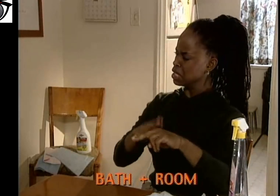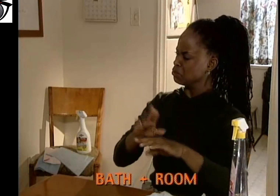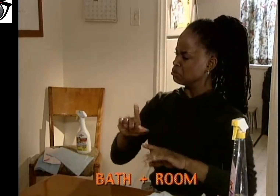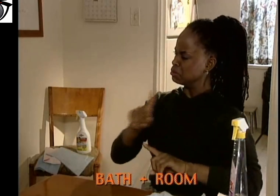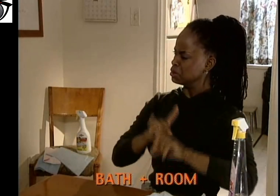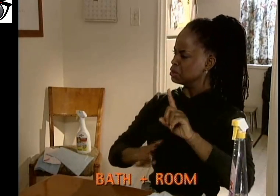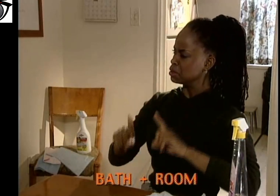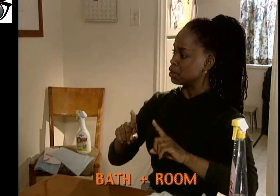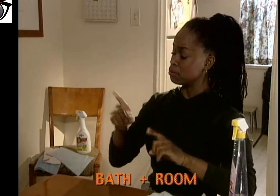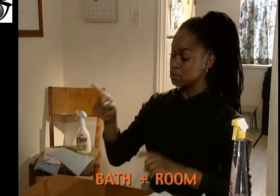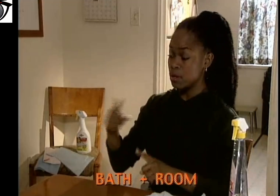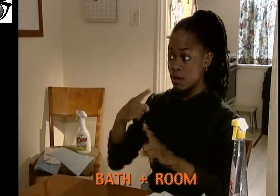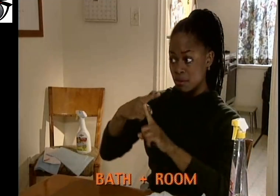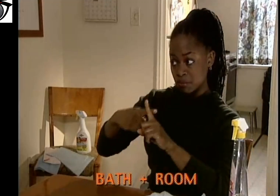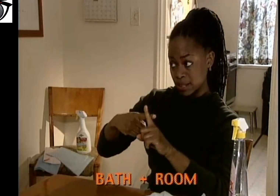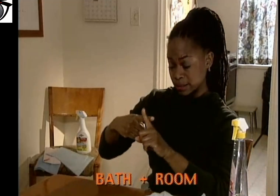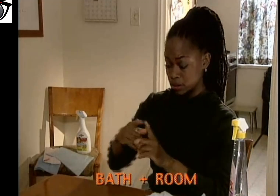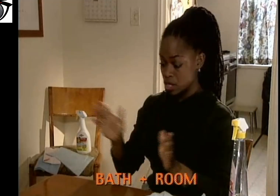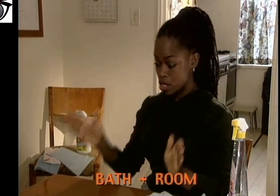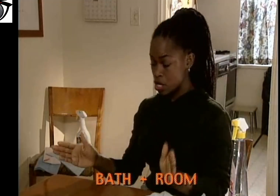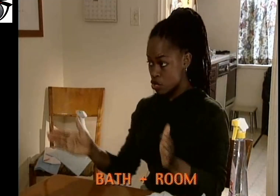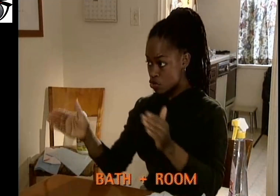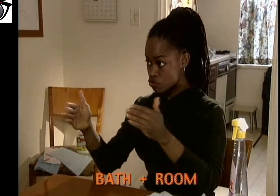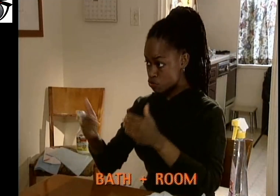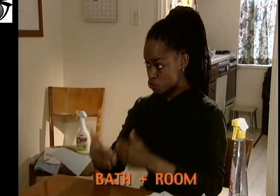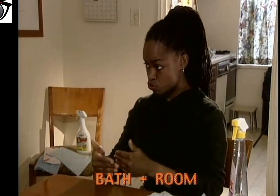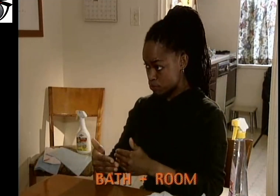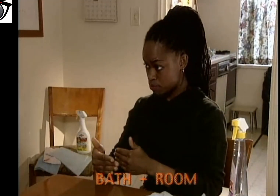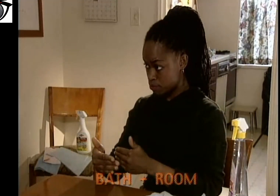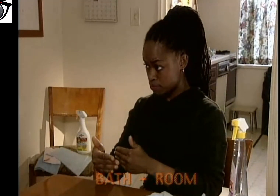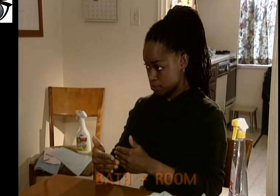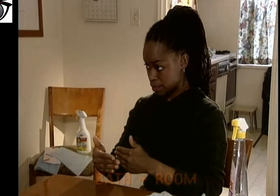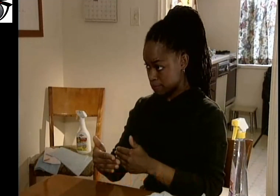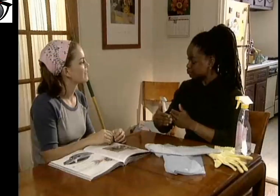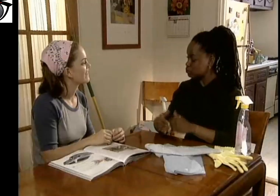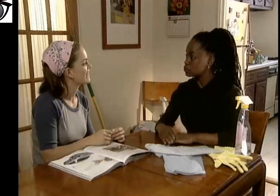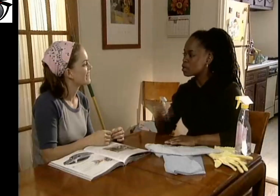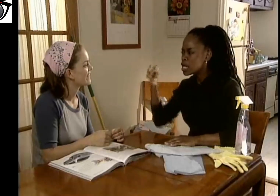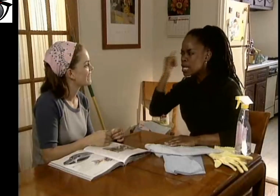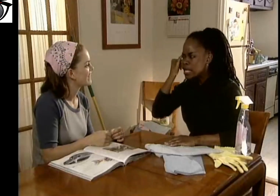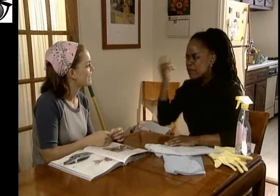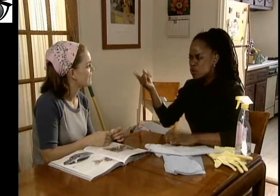You use bath, a natural sign, and room.